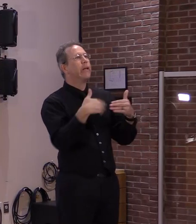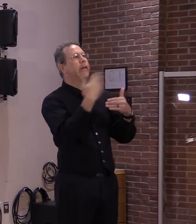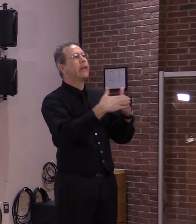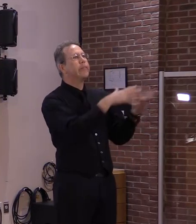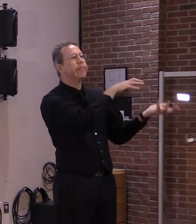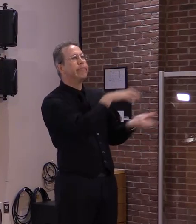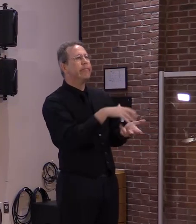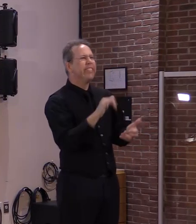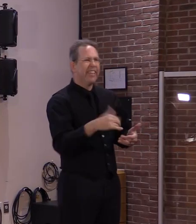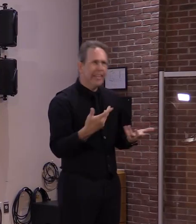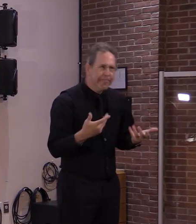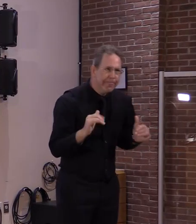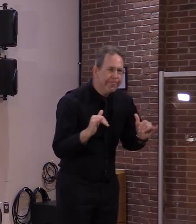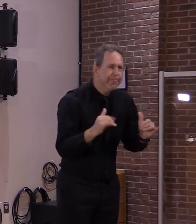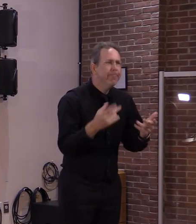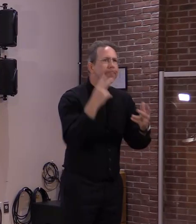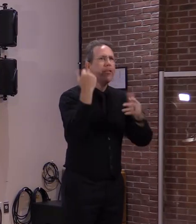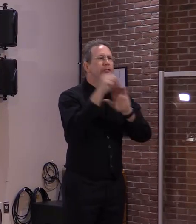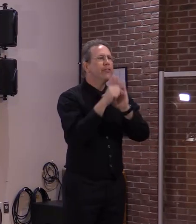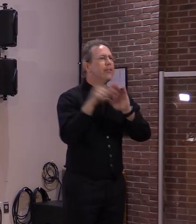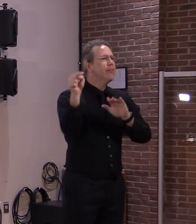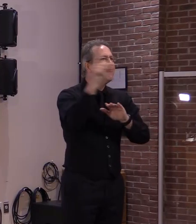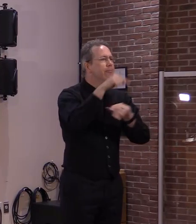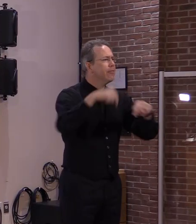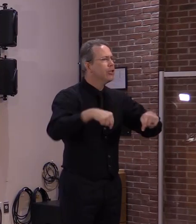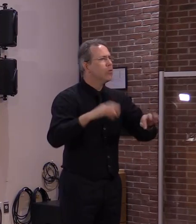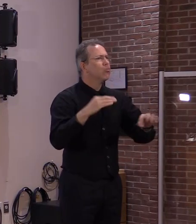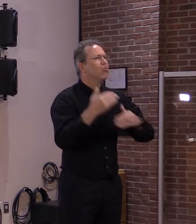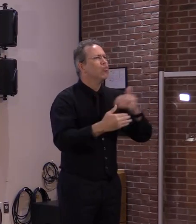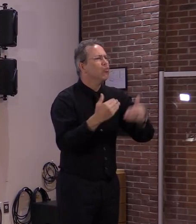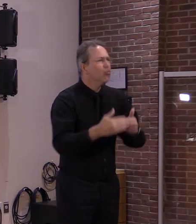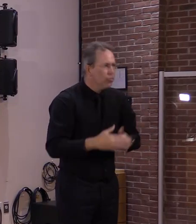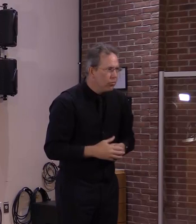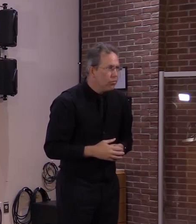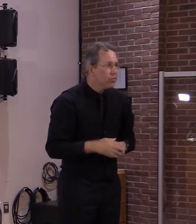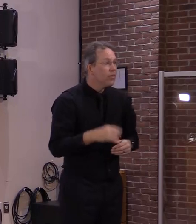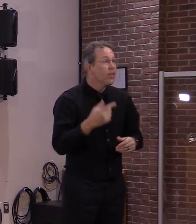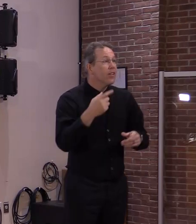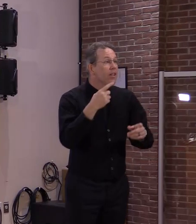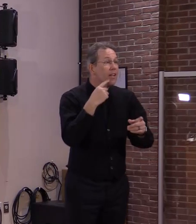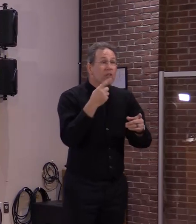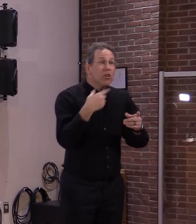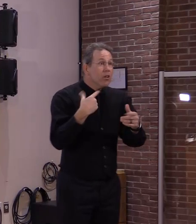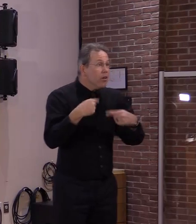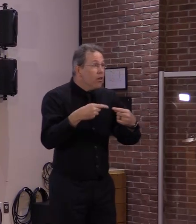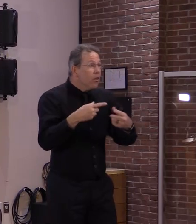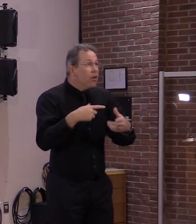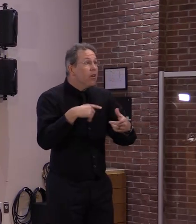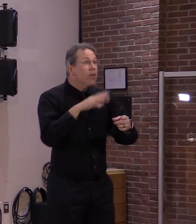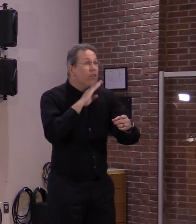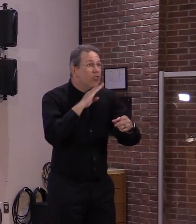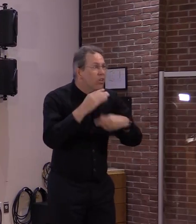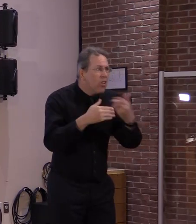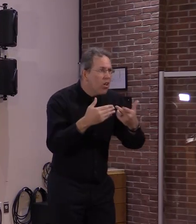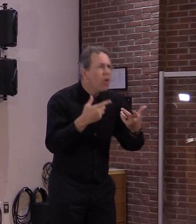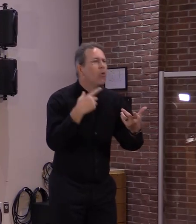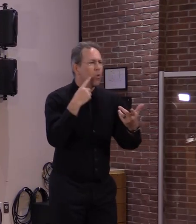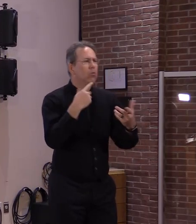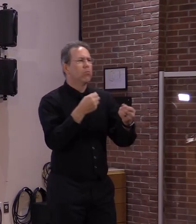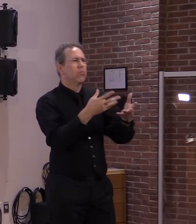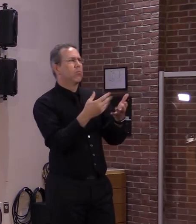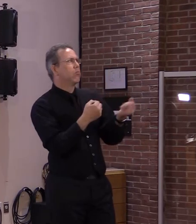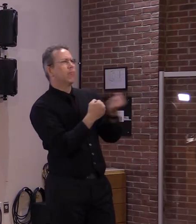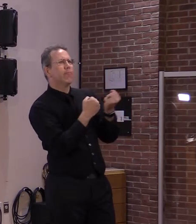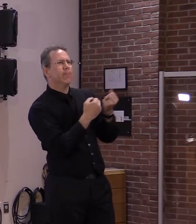So even though it's frustrating in the short term, people should just understand it's really a good thing and it's going to serve us really well in the long term because it means Vermonters are stepping up to get that